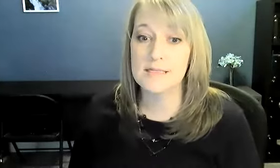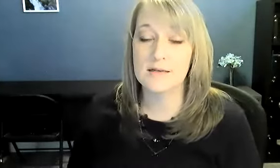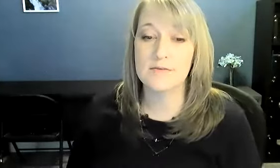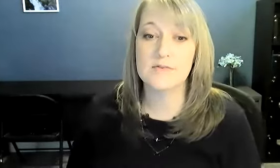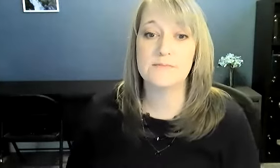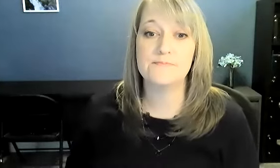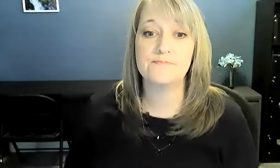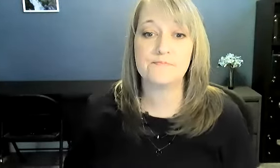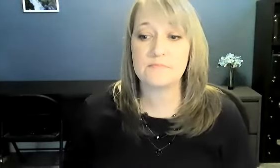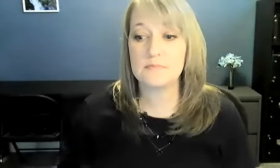Relatives.